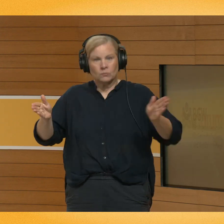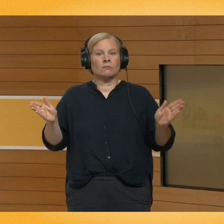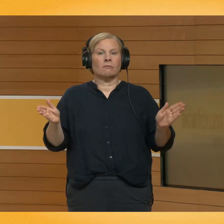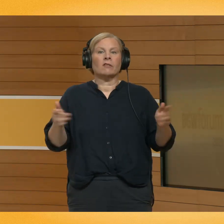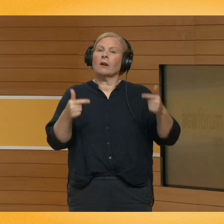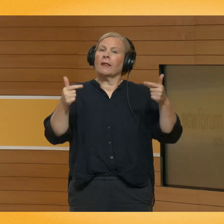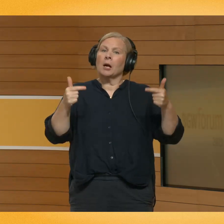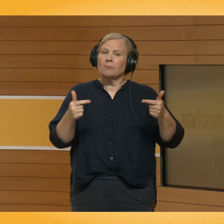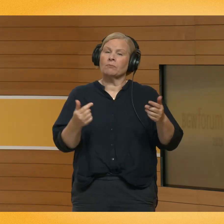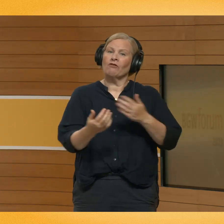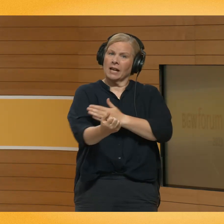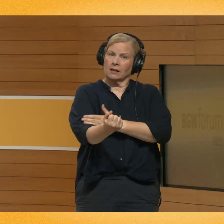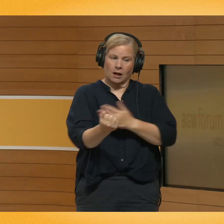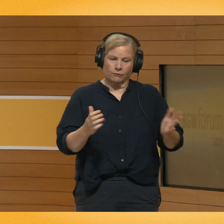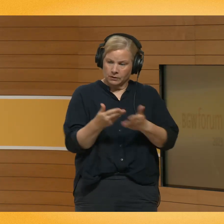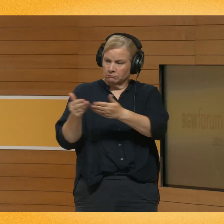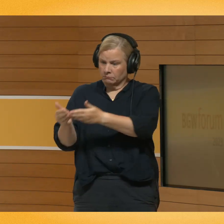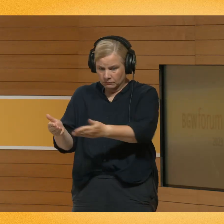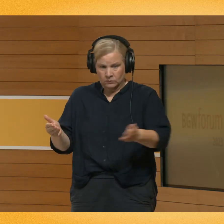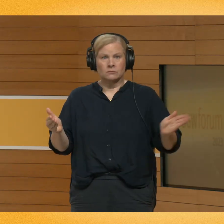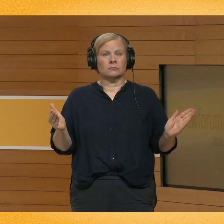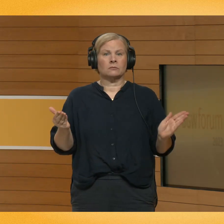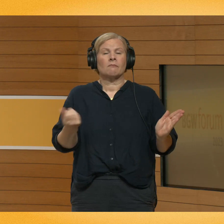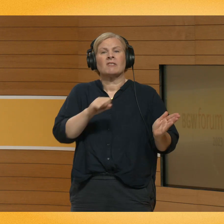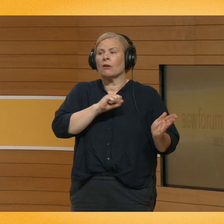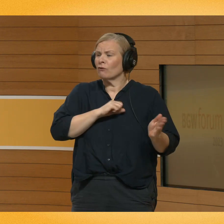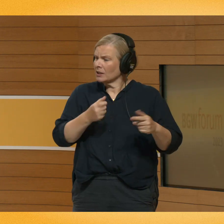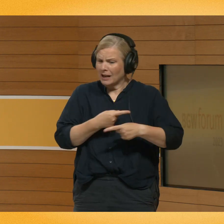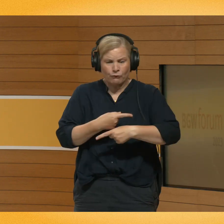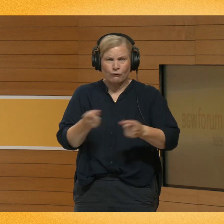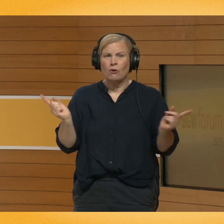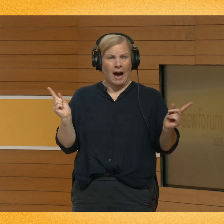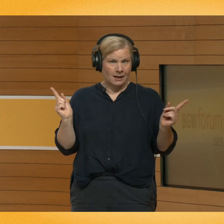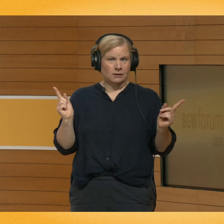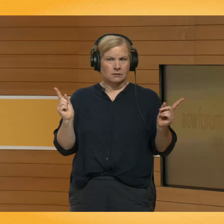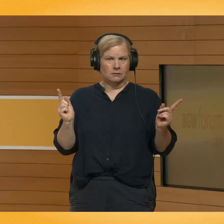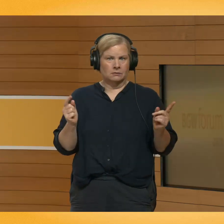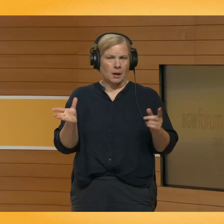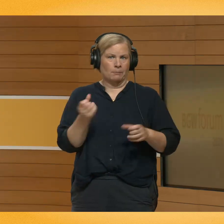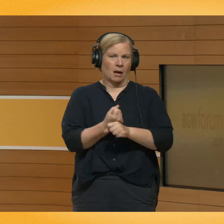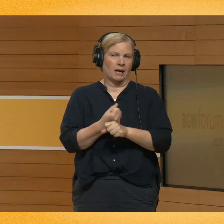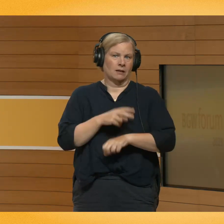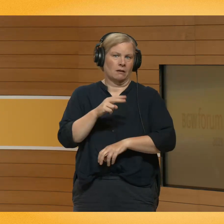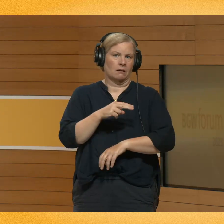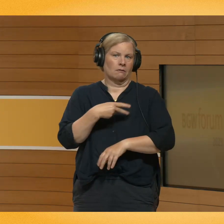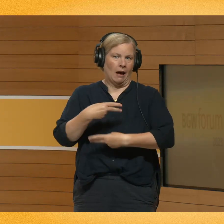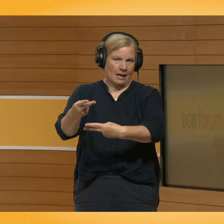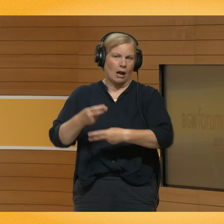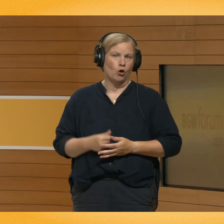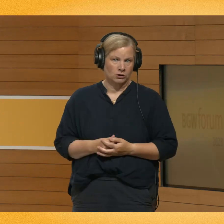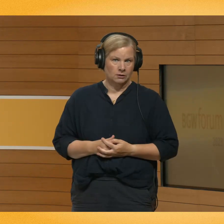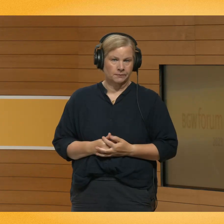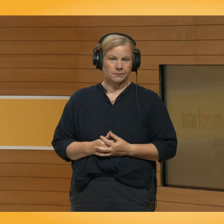the organization. And I think that's the key. Puts it very good together. Sonja, would you like to add